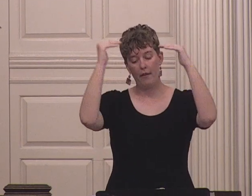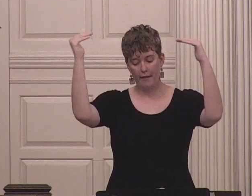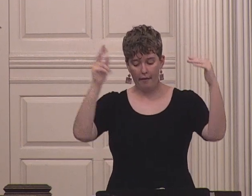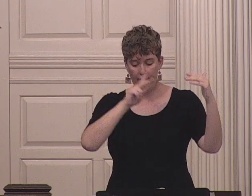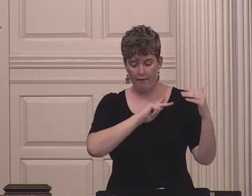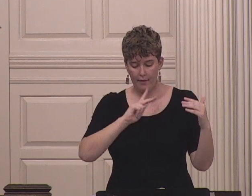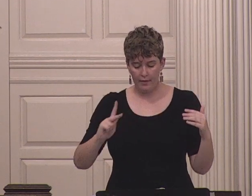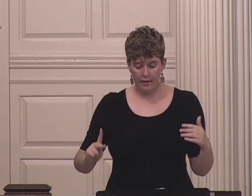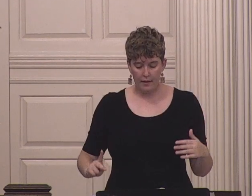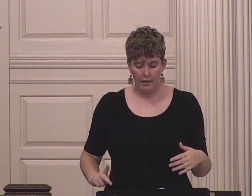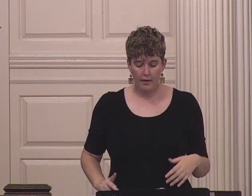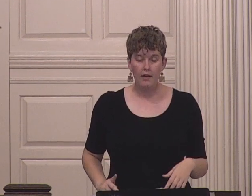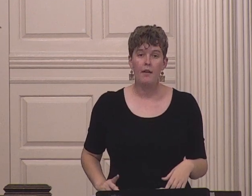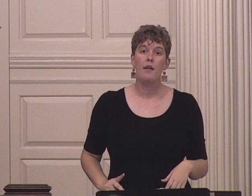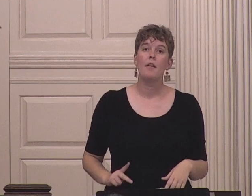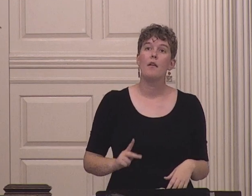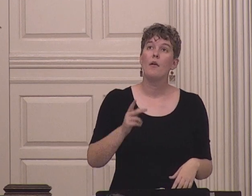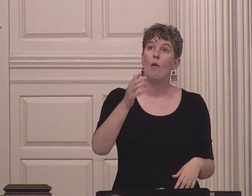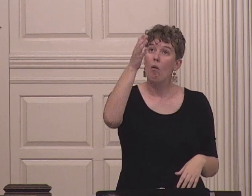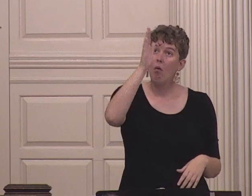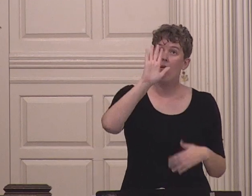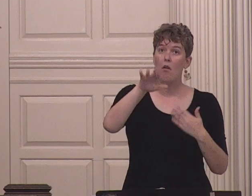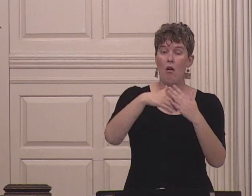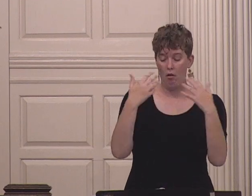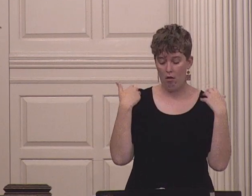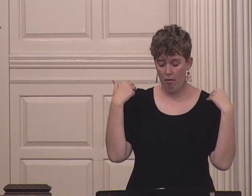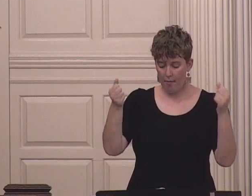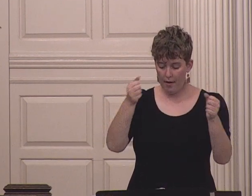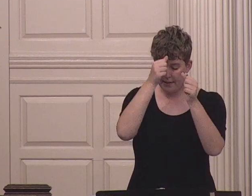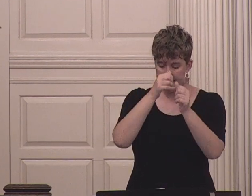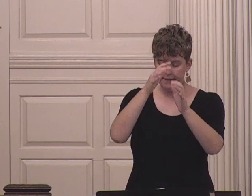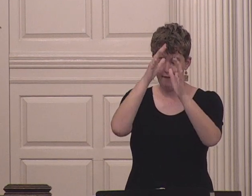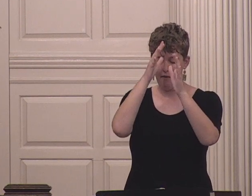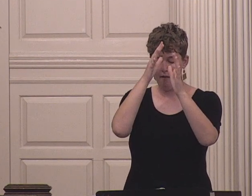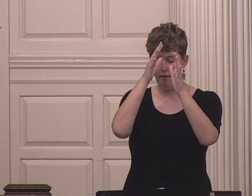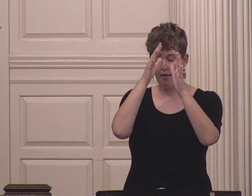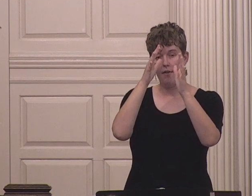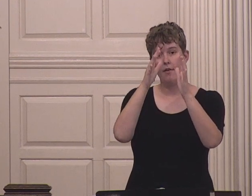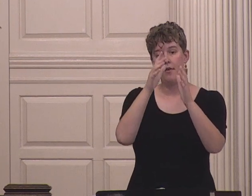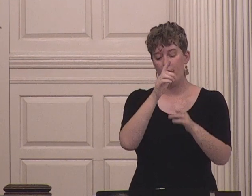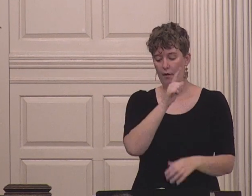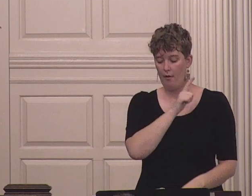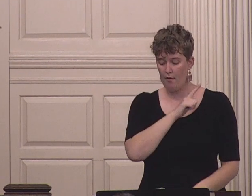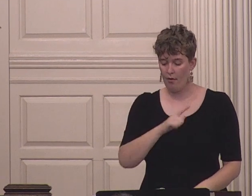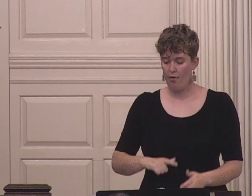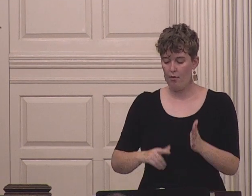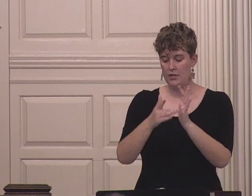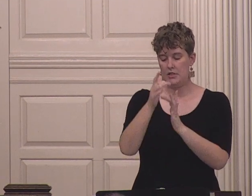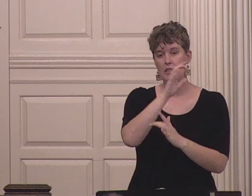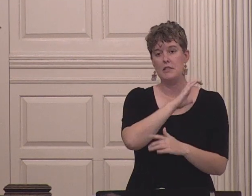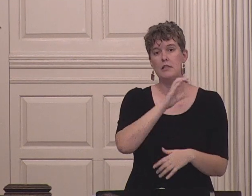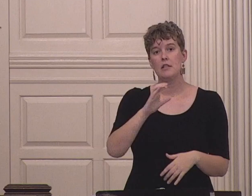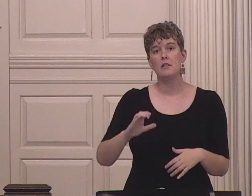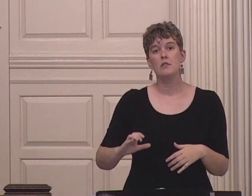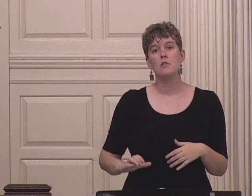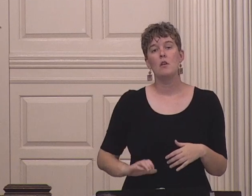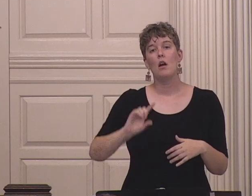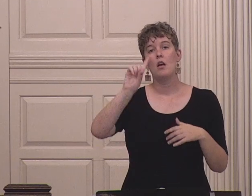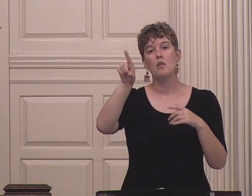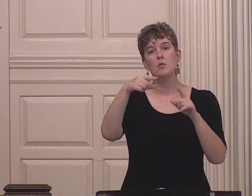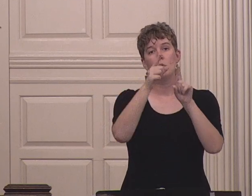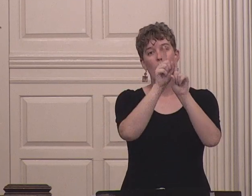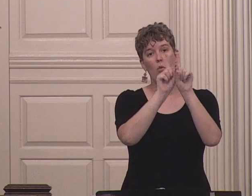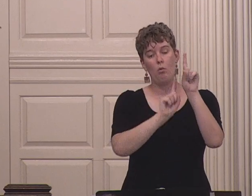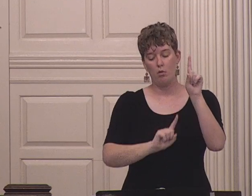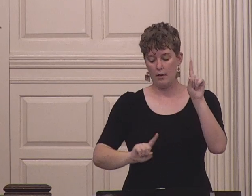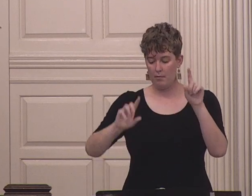God, heavenly King, O God, almighty Father, Lord Jesus